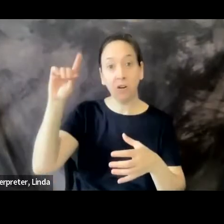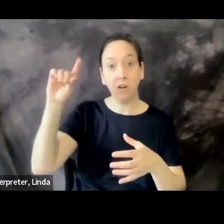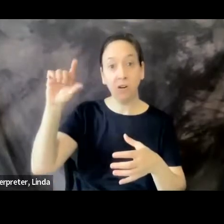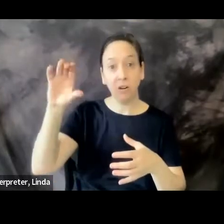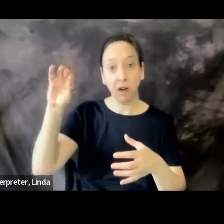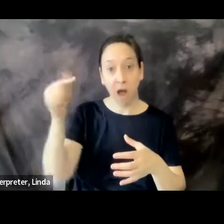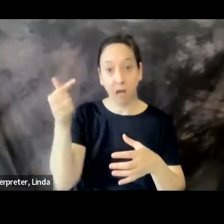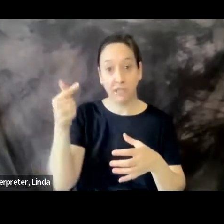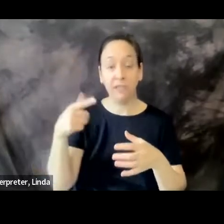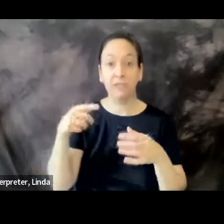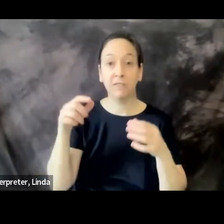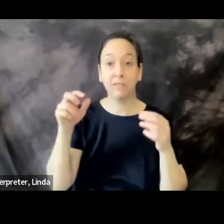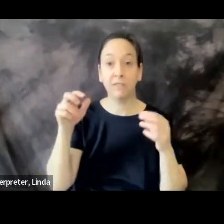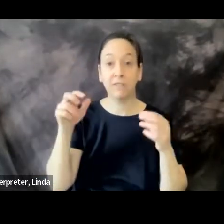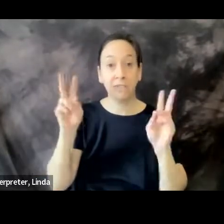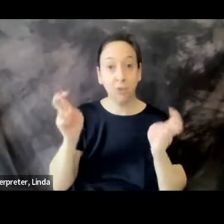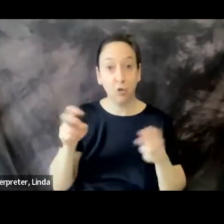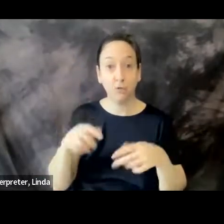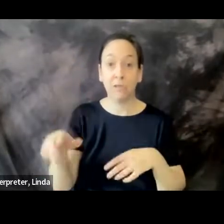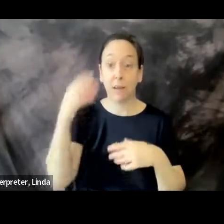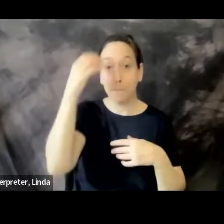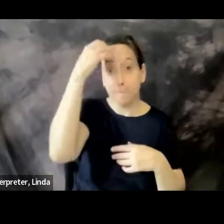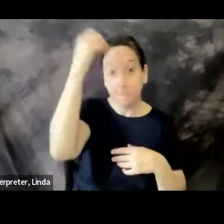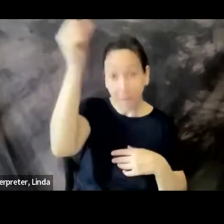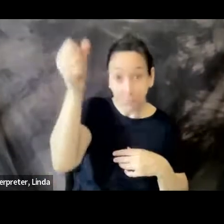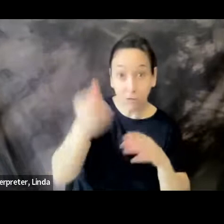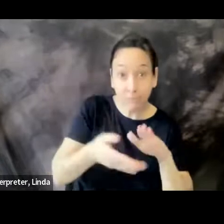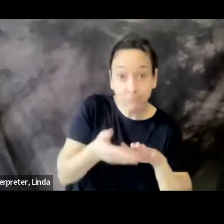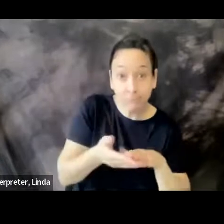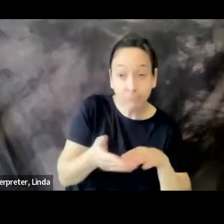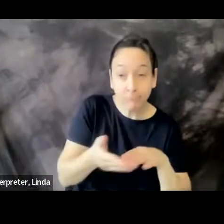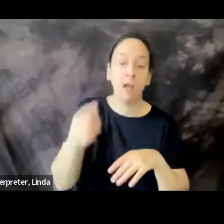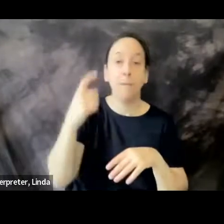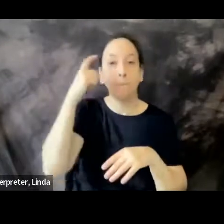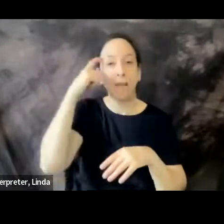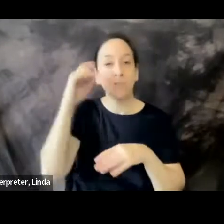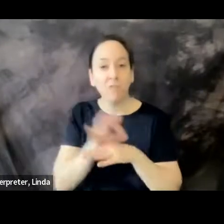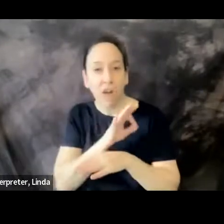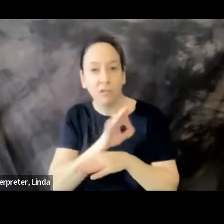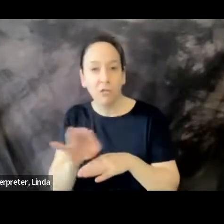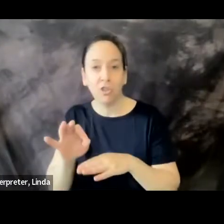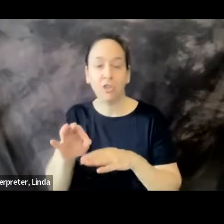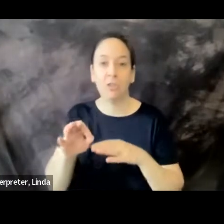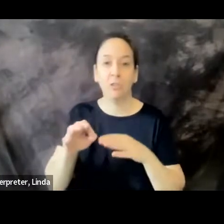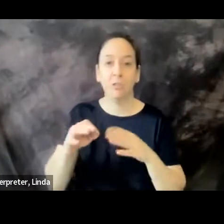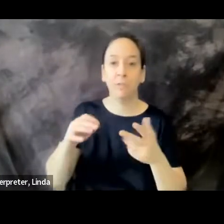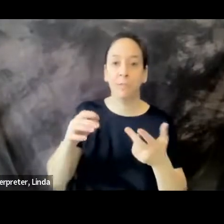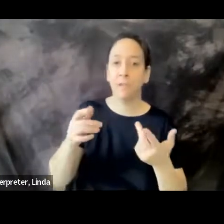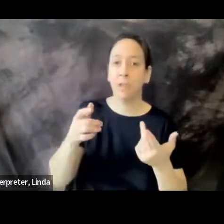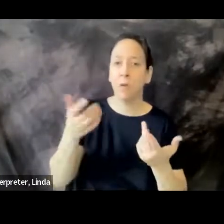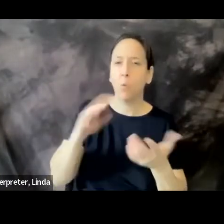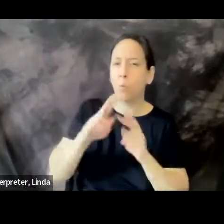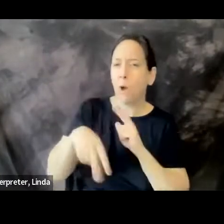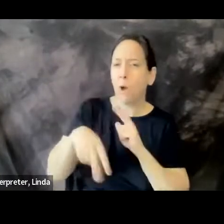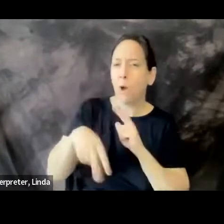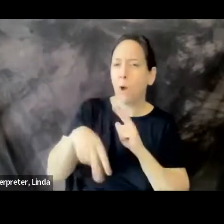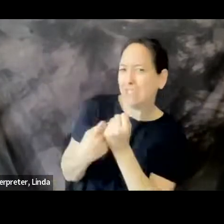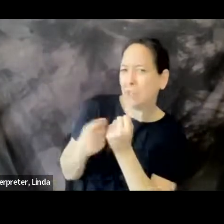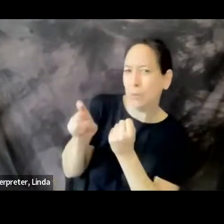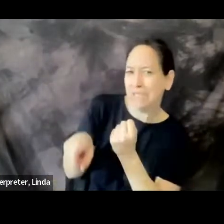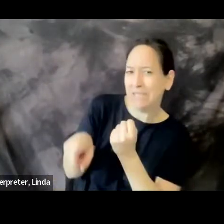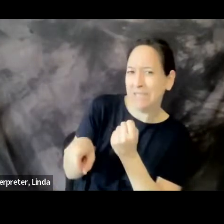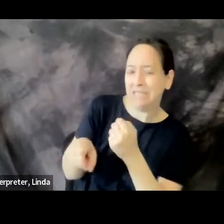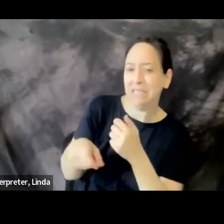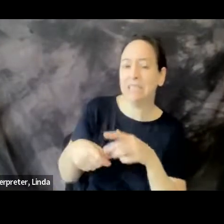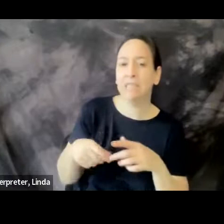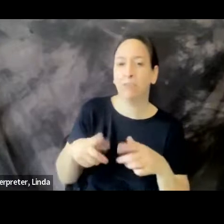about your memory, your mental functional capacity, the level of assistance you need, and your ability to